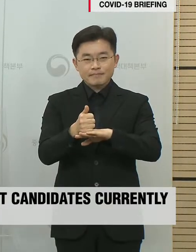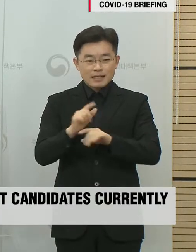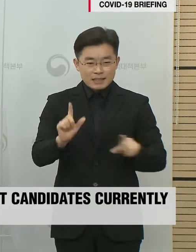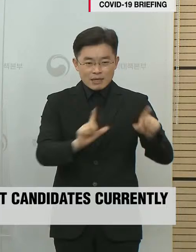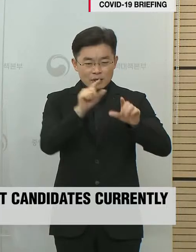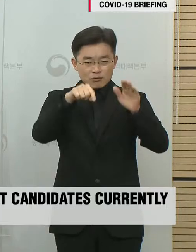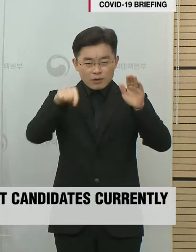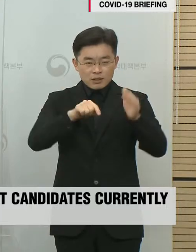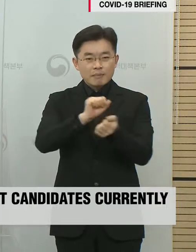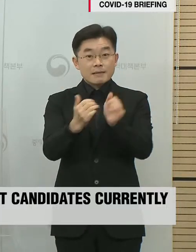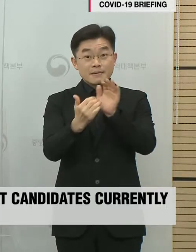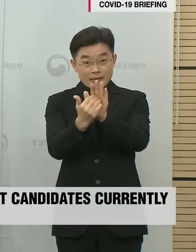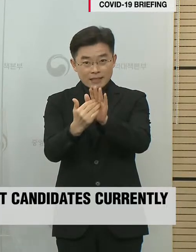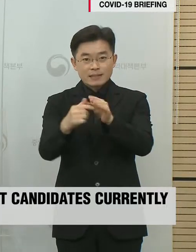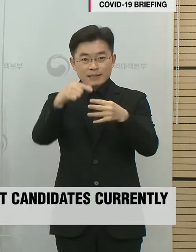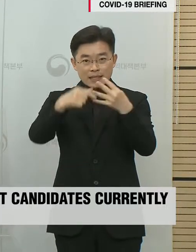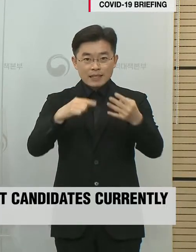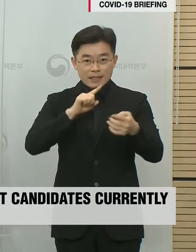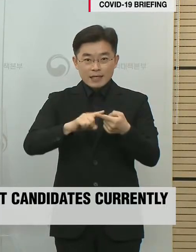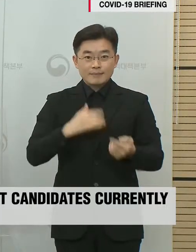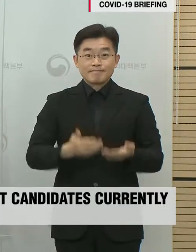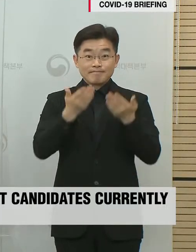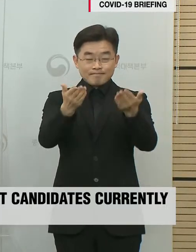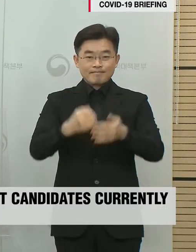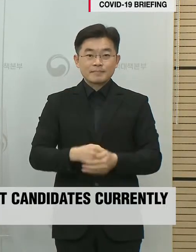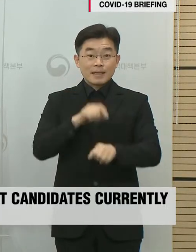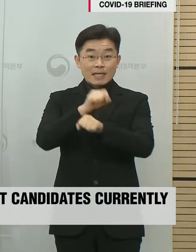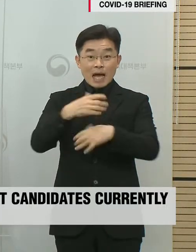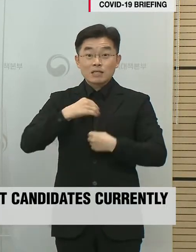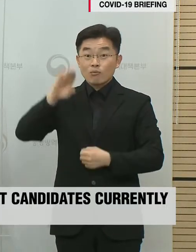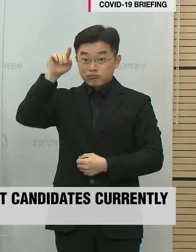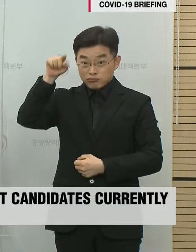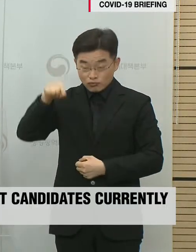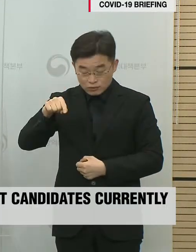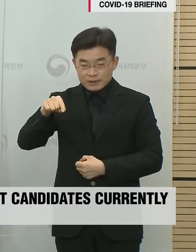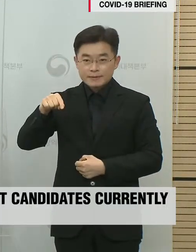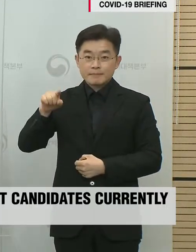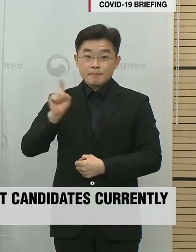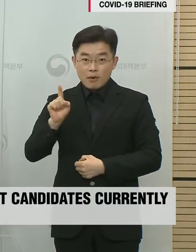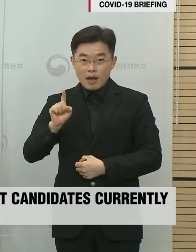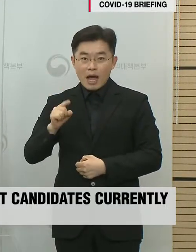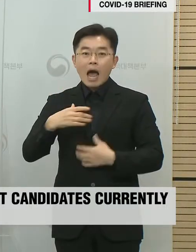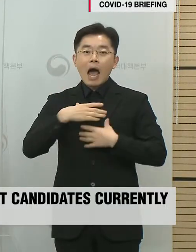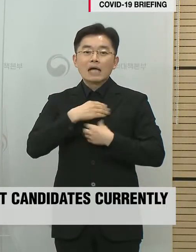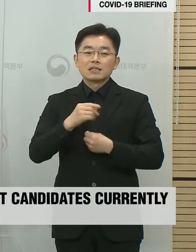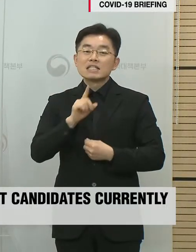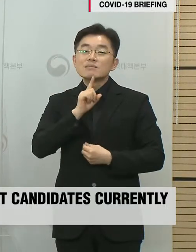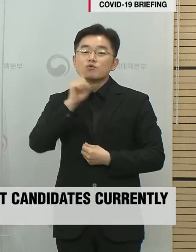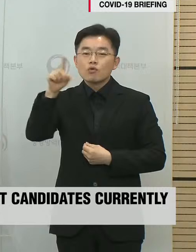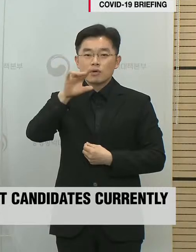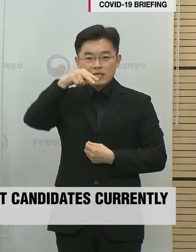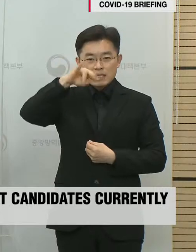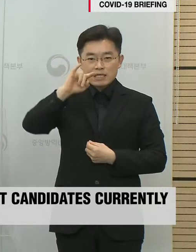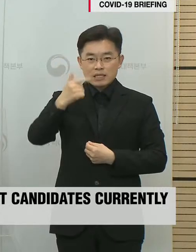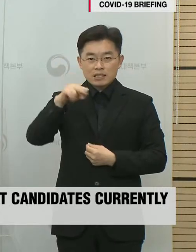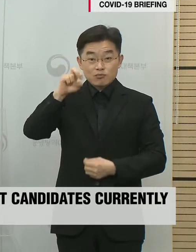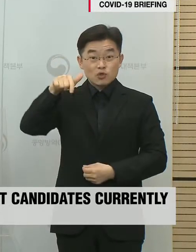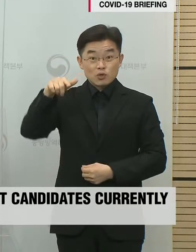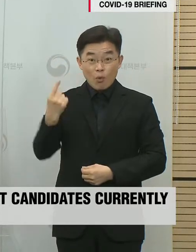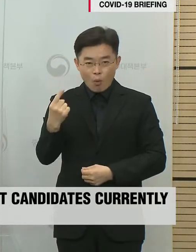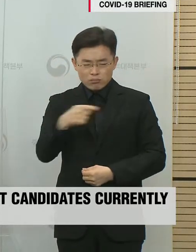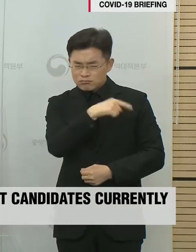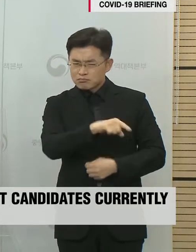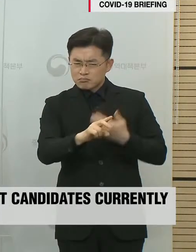247 patients nationwide. And as for the life quarantine measures, we have